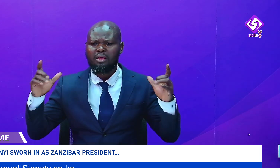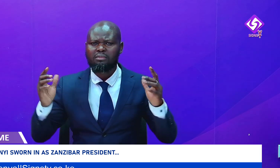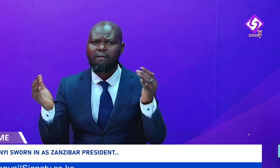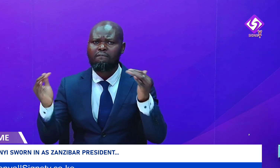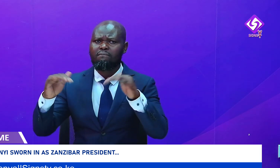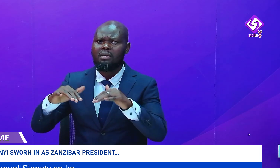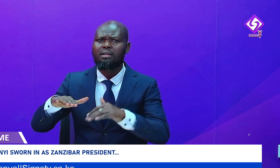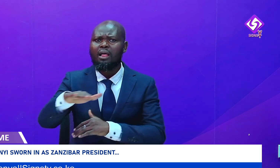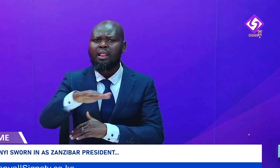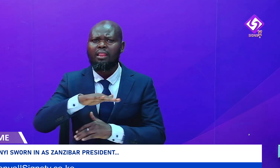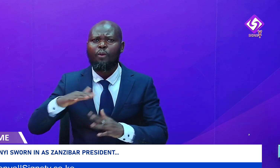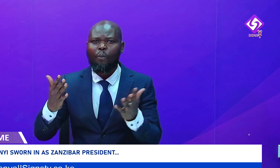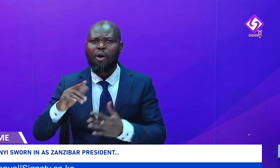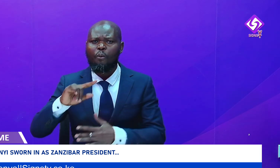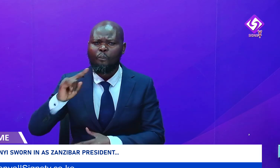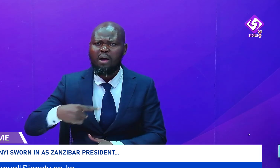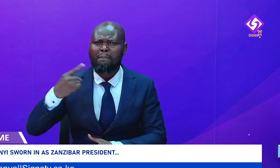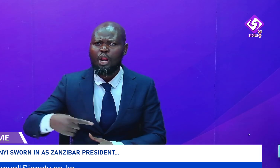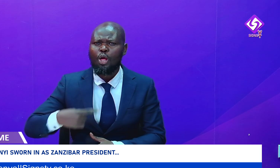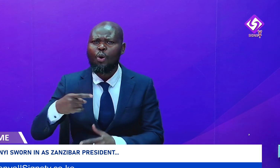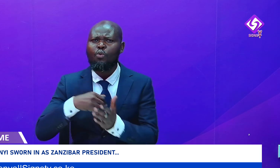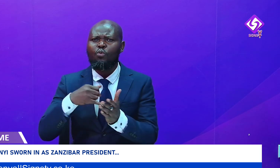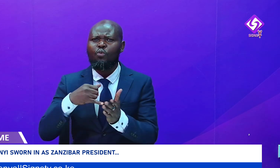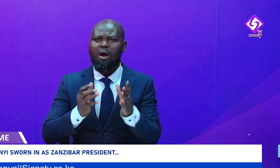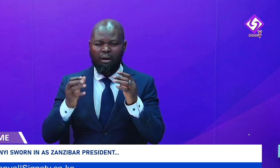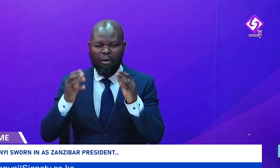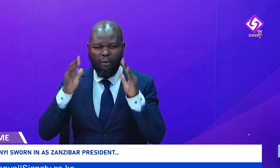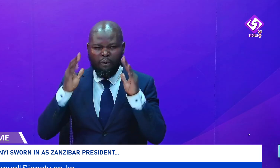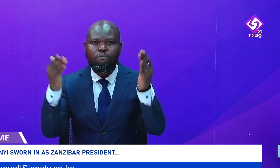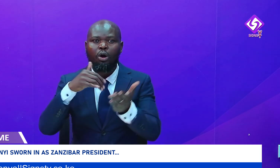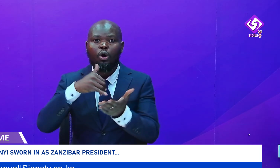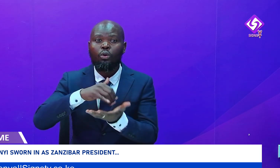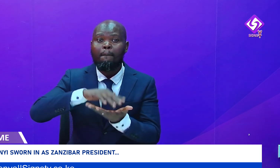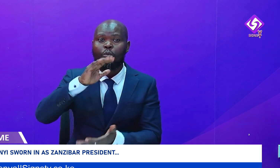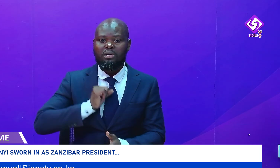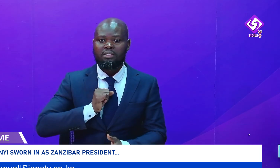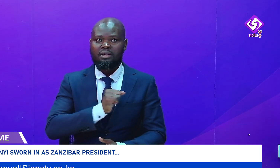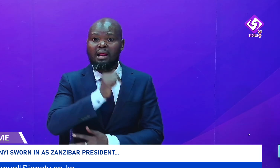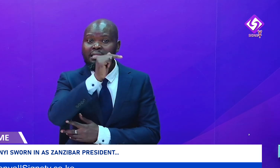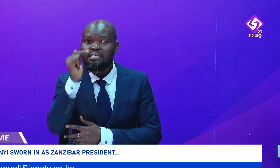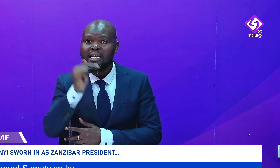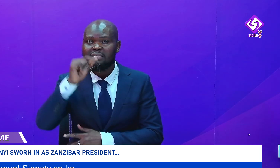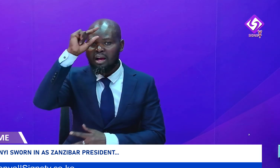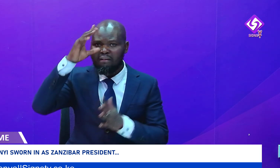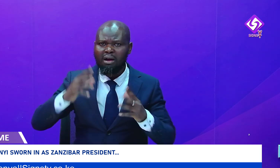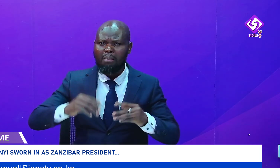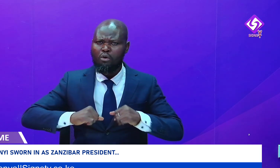The grand event drew thousands of spectators and was attended by senior Tanzanian government officials, including Vice President